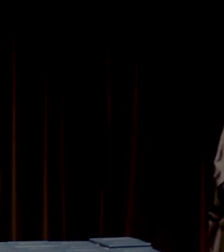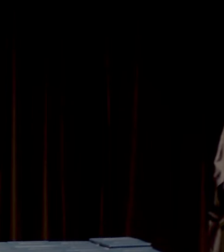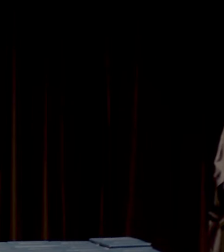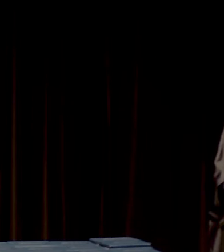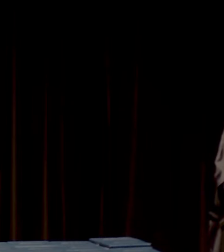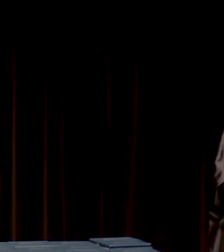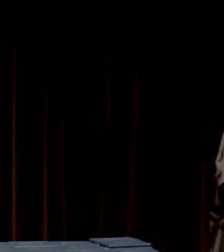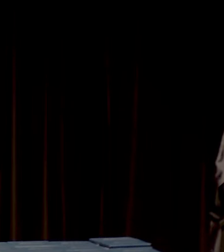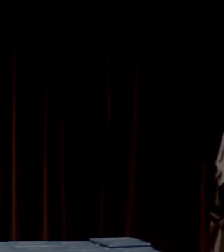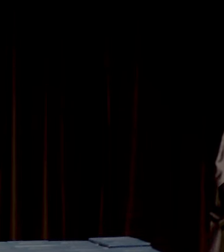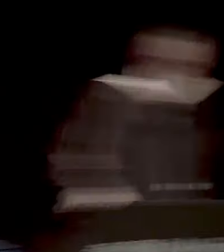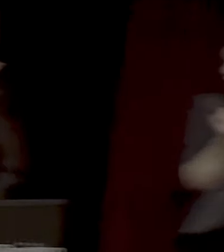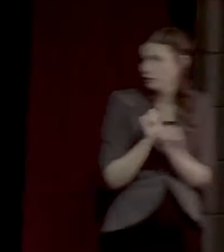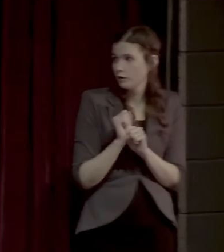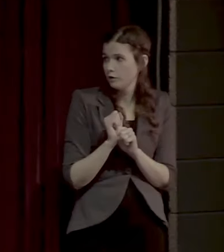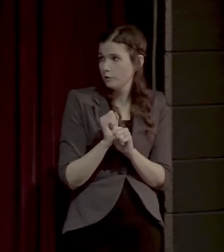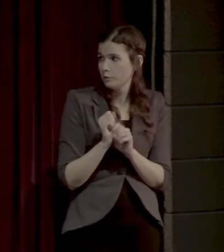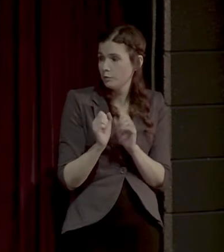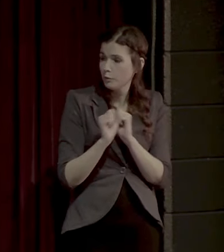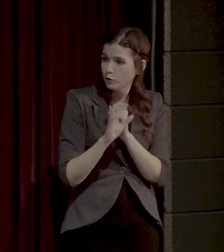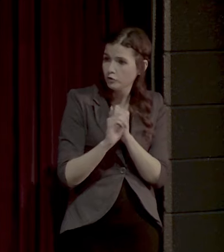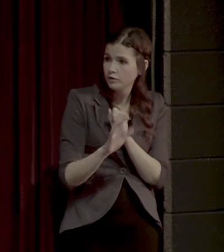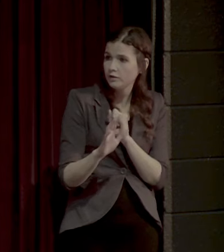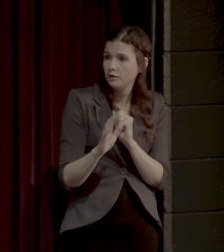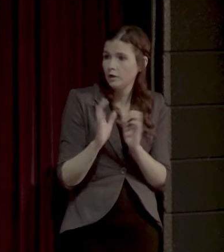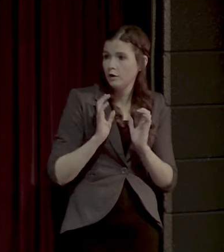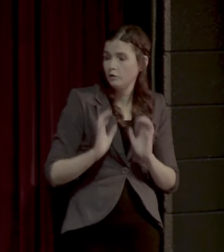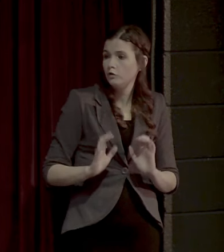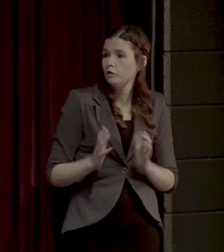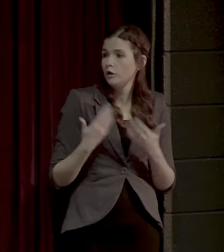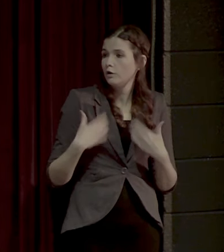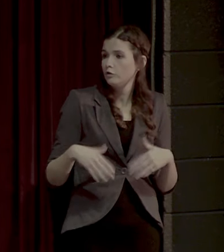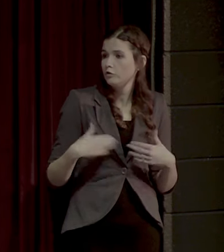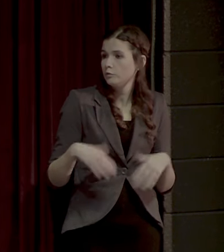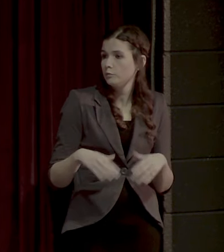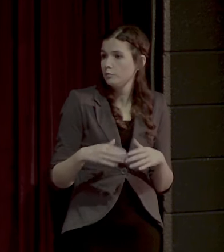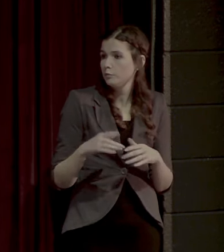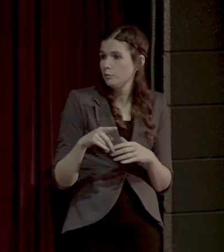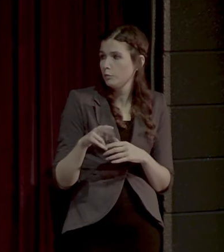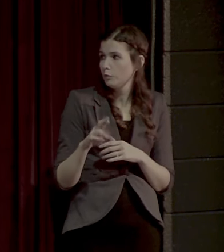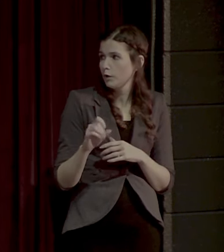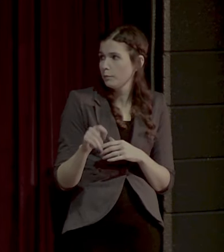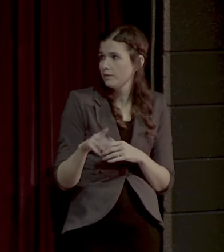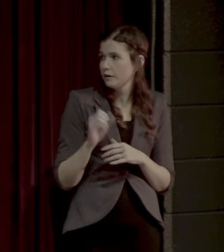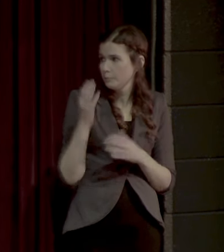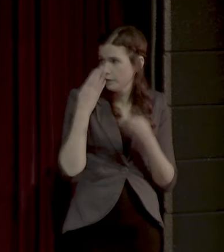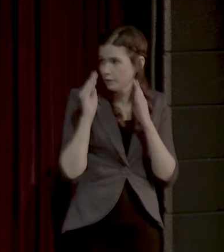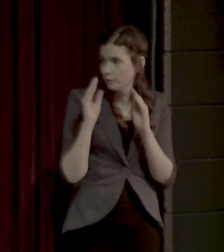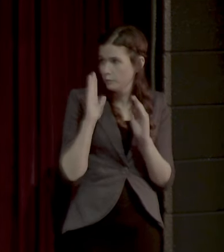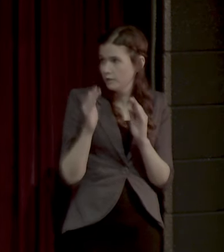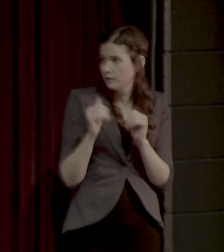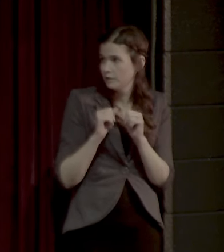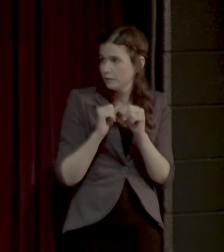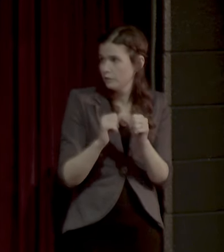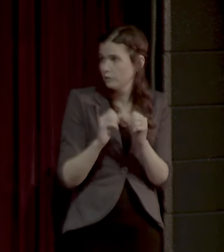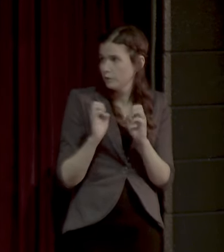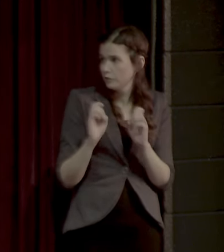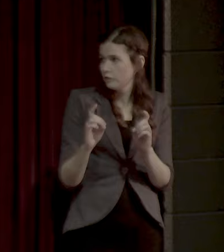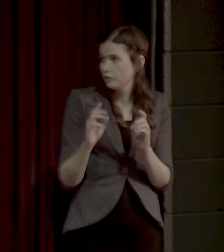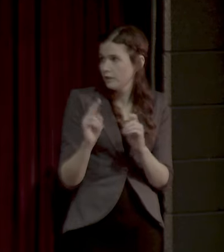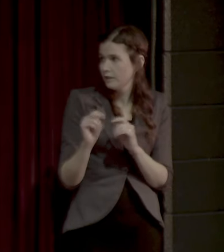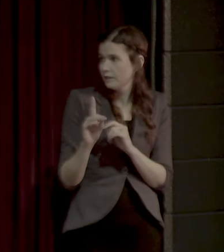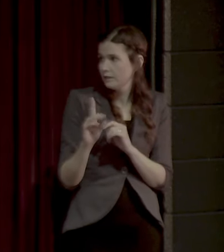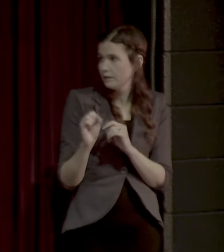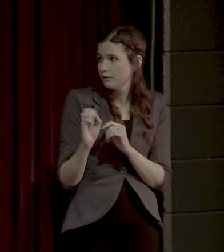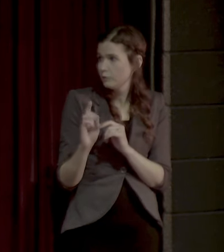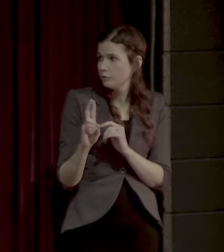work from promotion to costumes, props, and makeup. Emily will continue her theater education at NDSU.